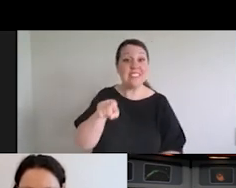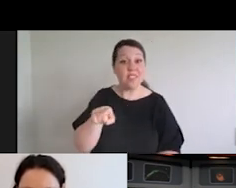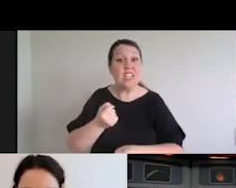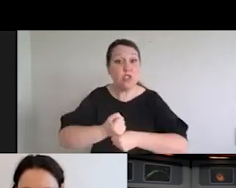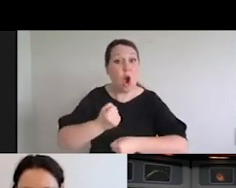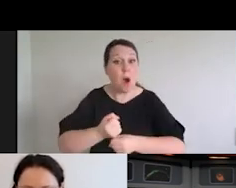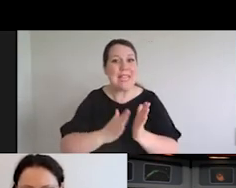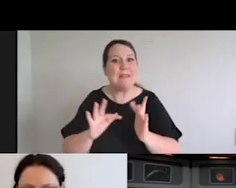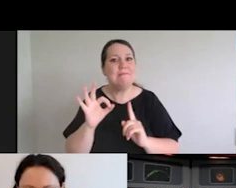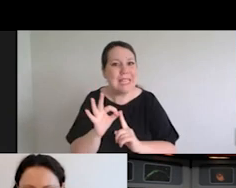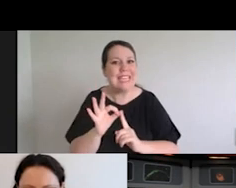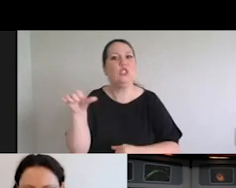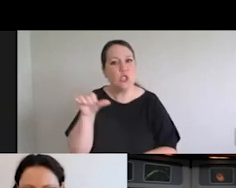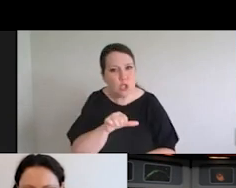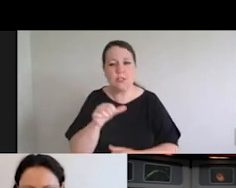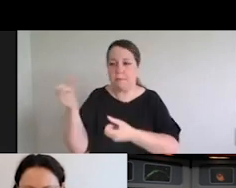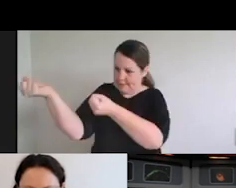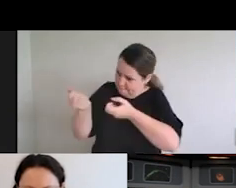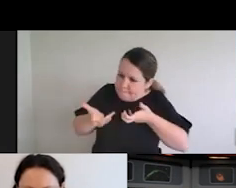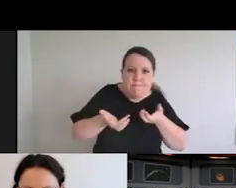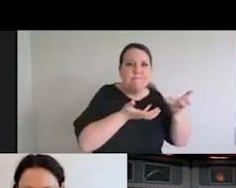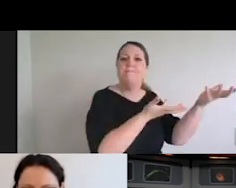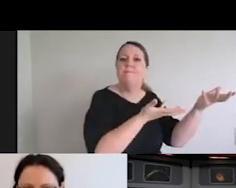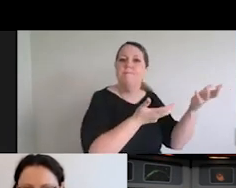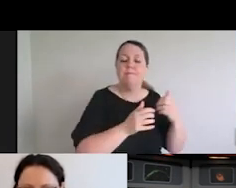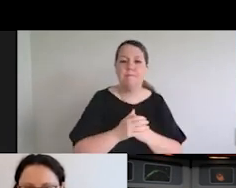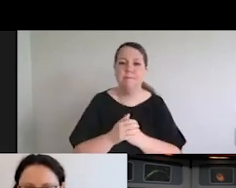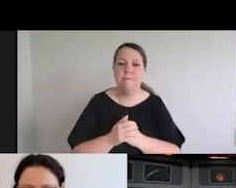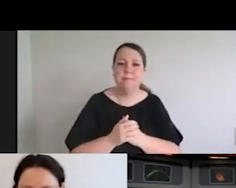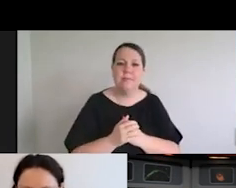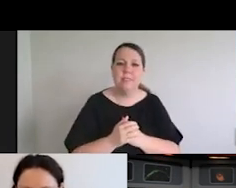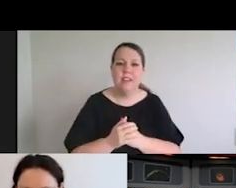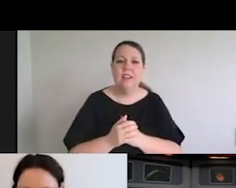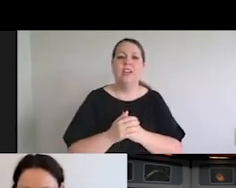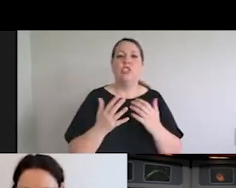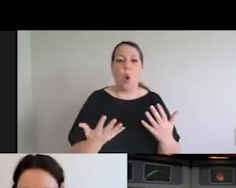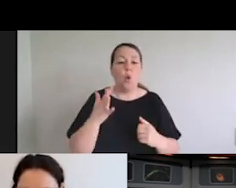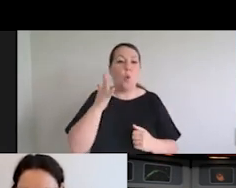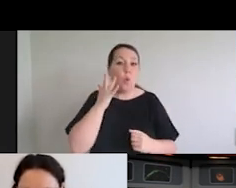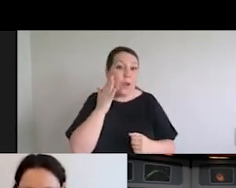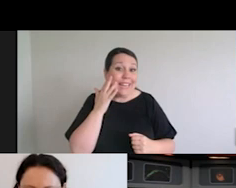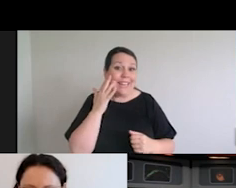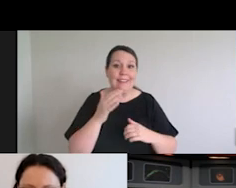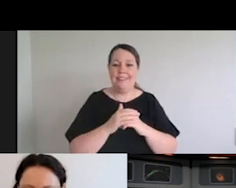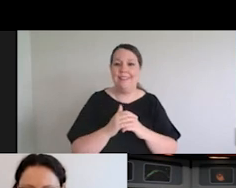individually very supportive, but when they get all together, there's a kind of group mindset that